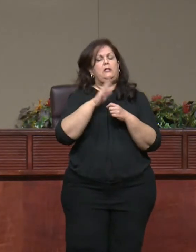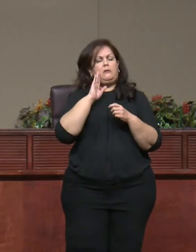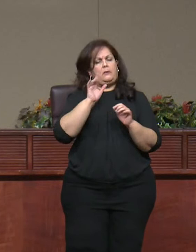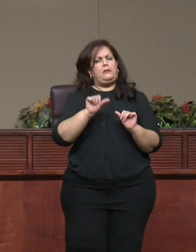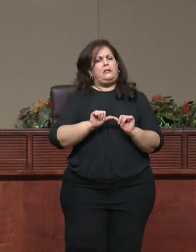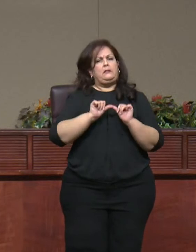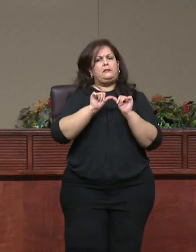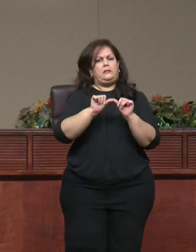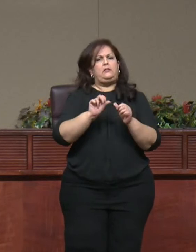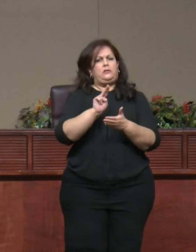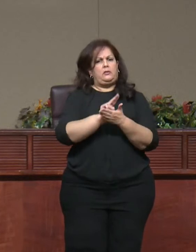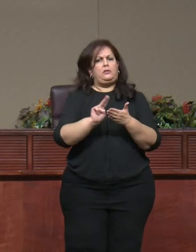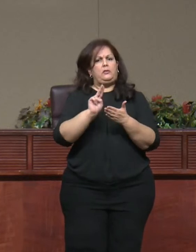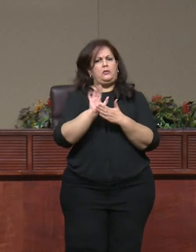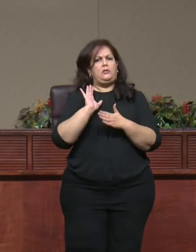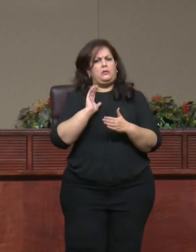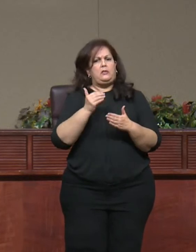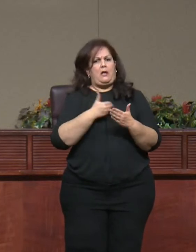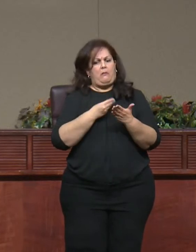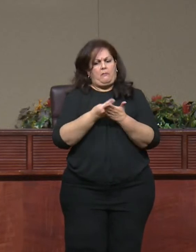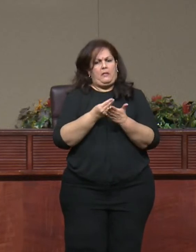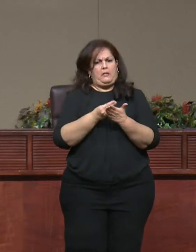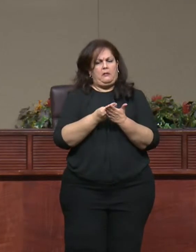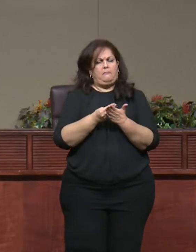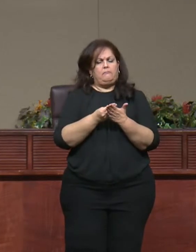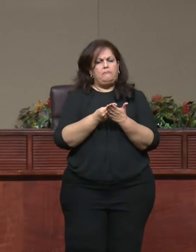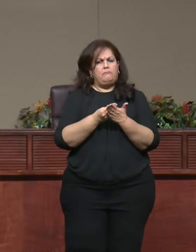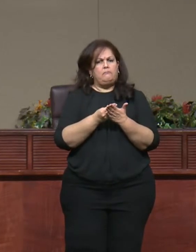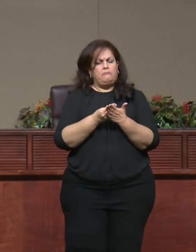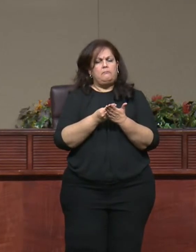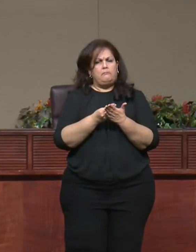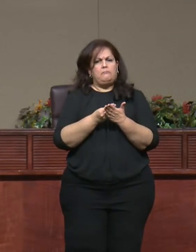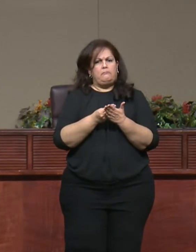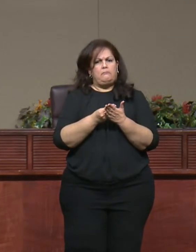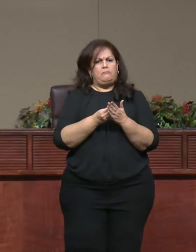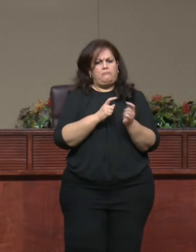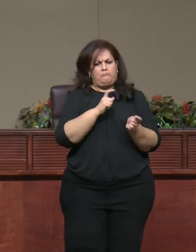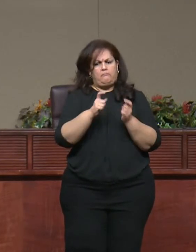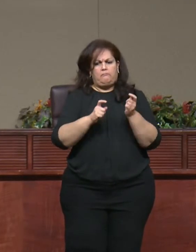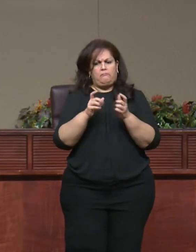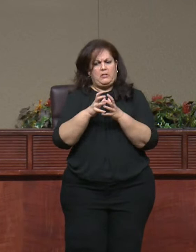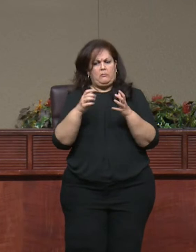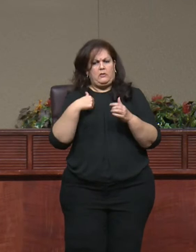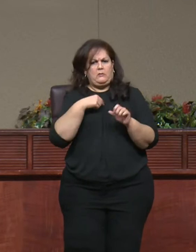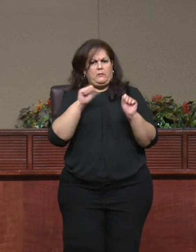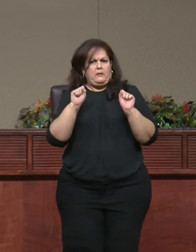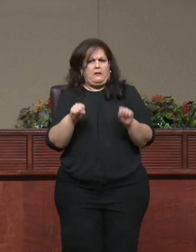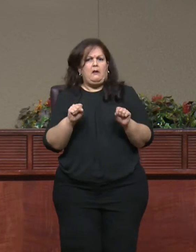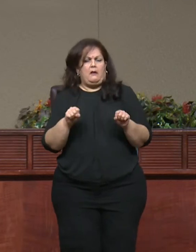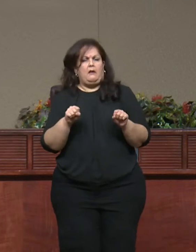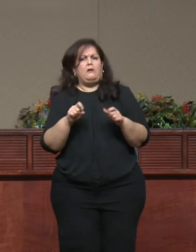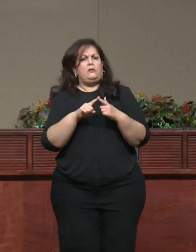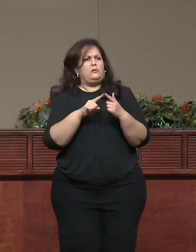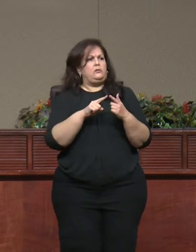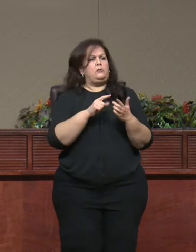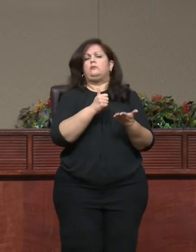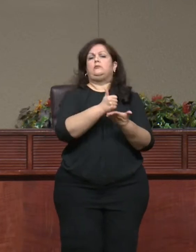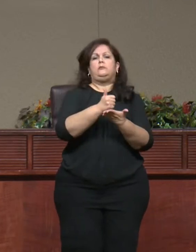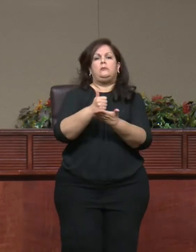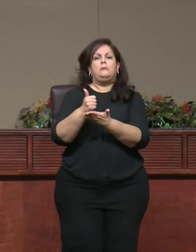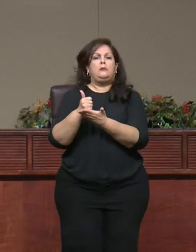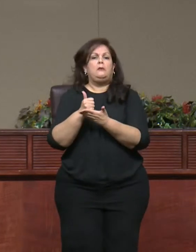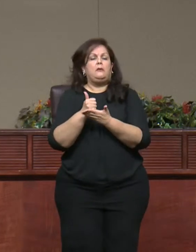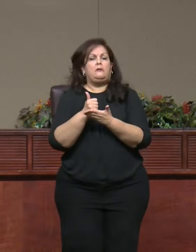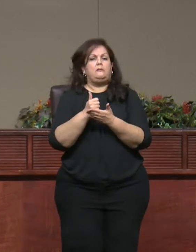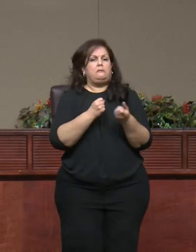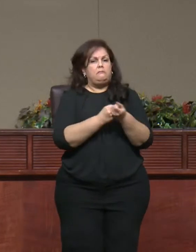to use our budget to the extent that we can to provide assistance, crisis assistance that we